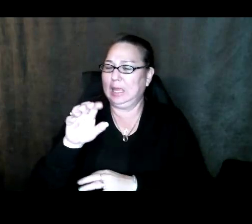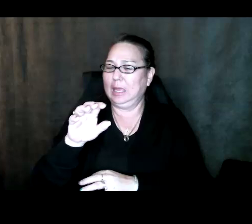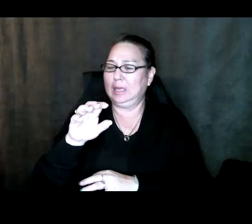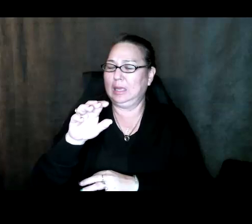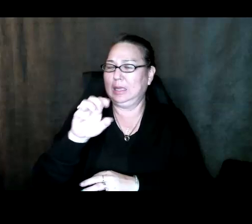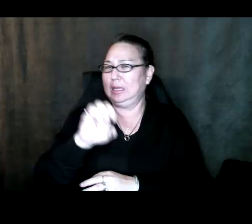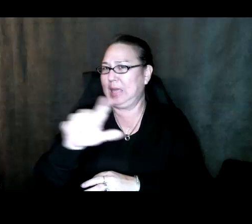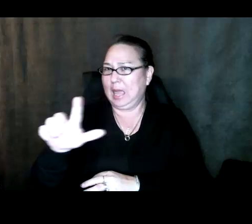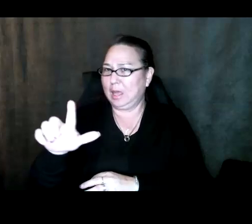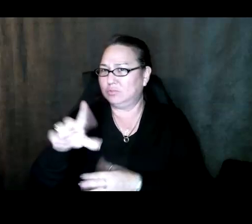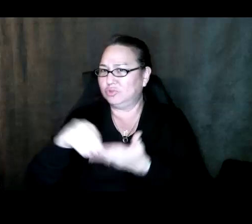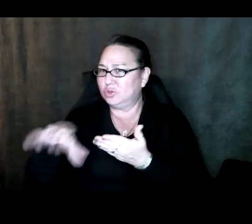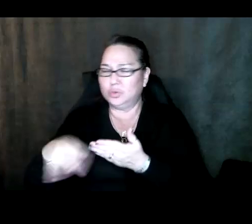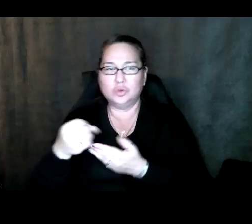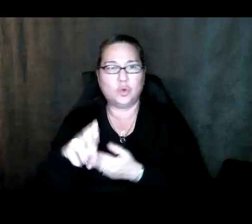bilingual students with